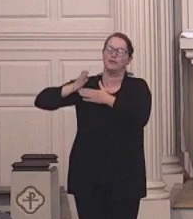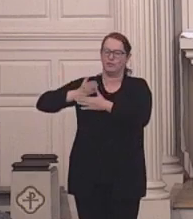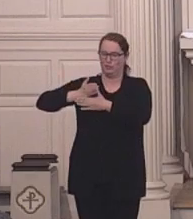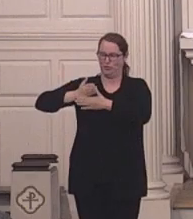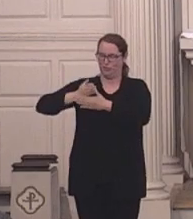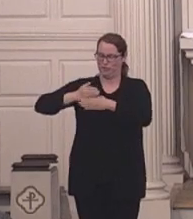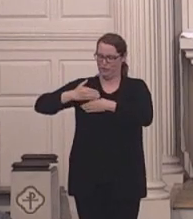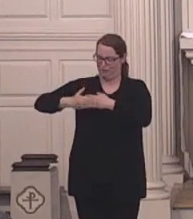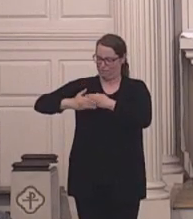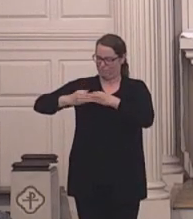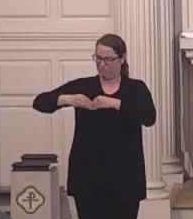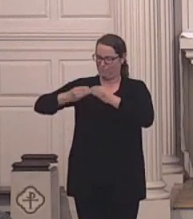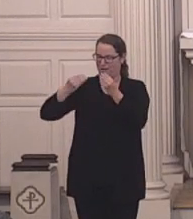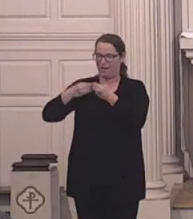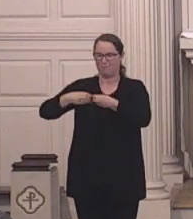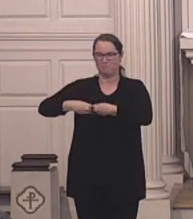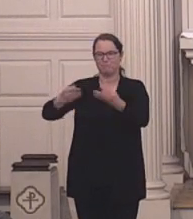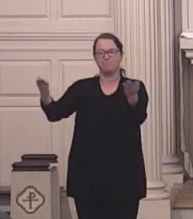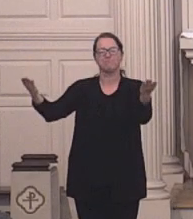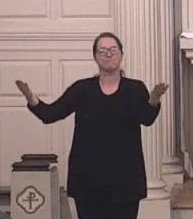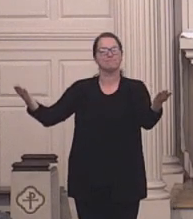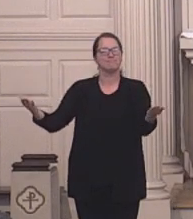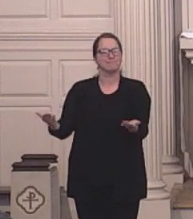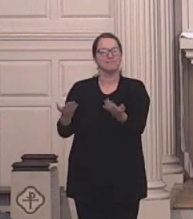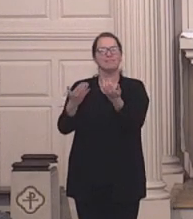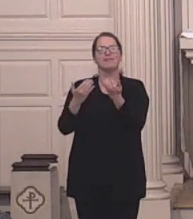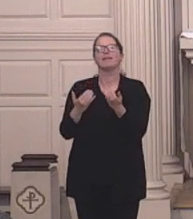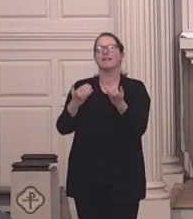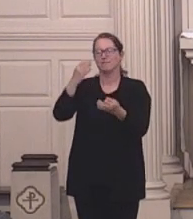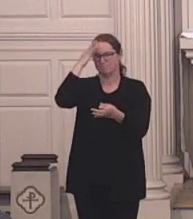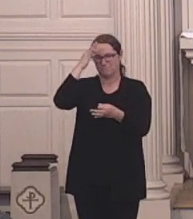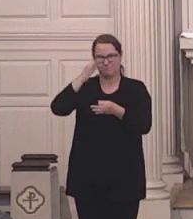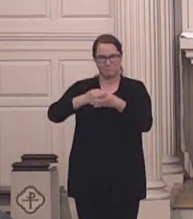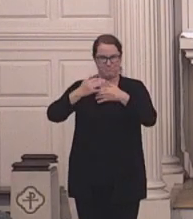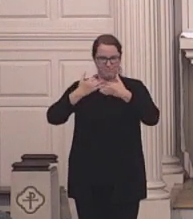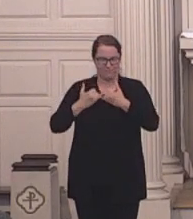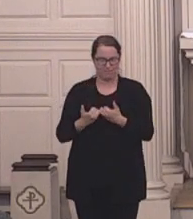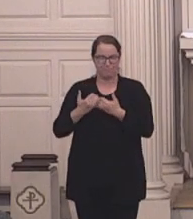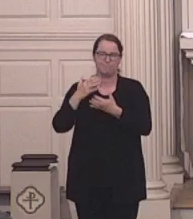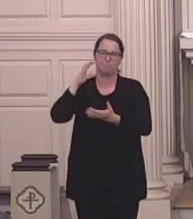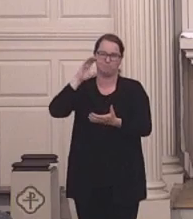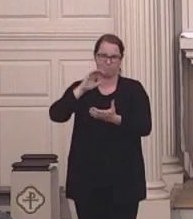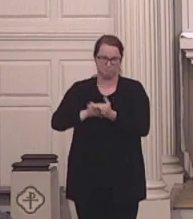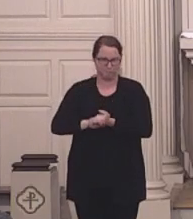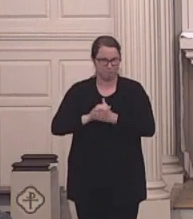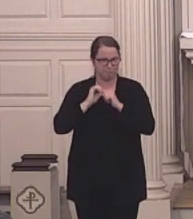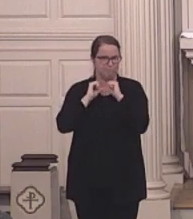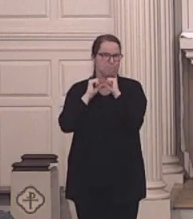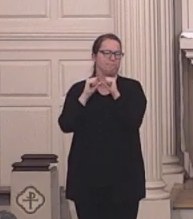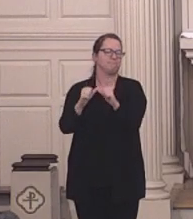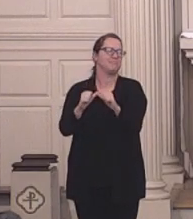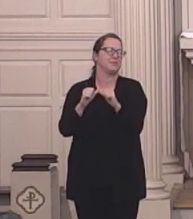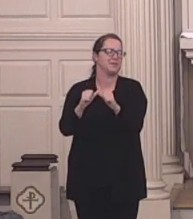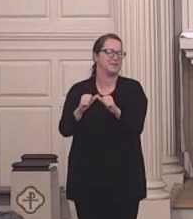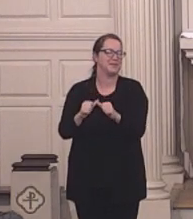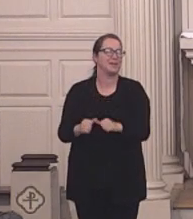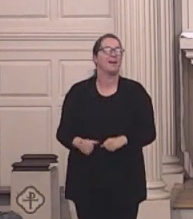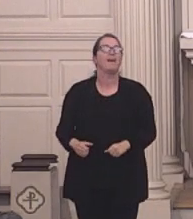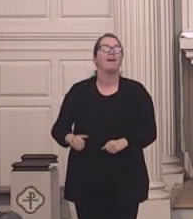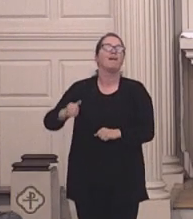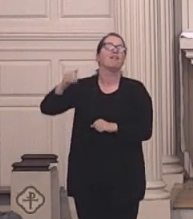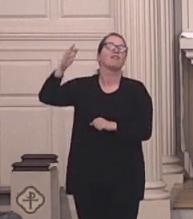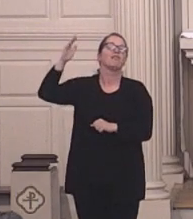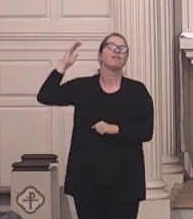partaken, as we know by faith been taken, where the 12